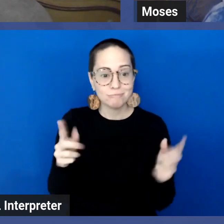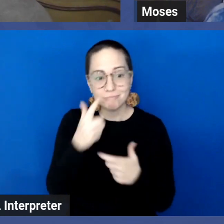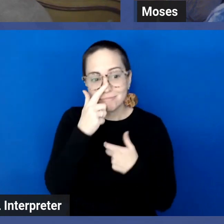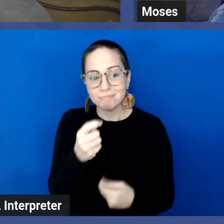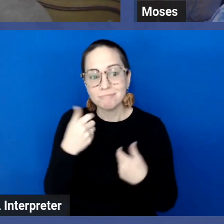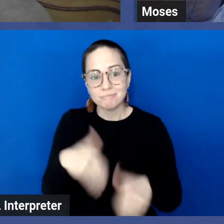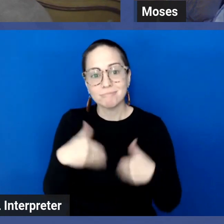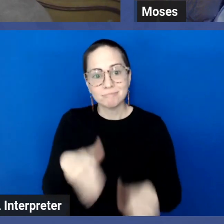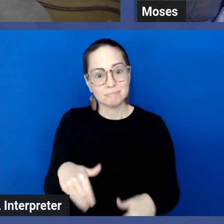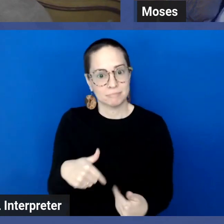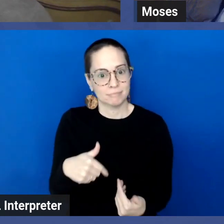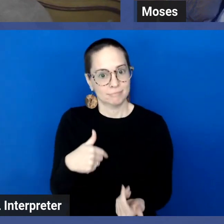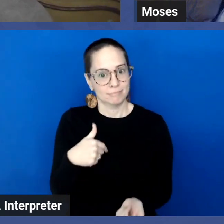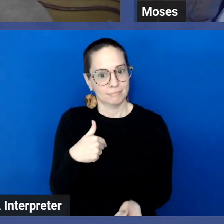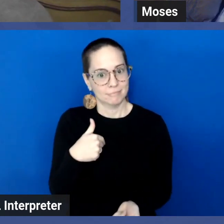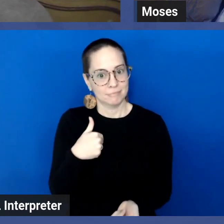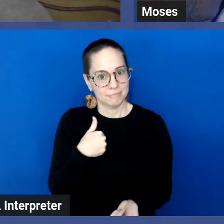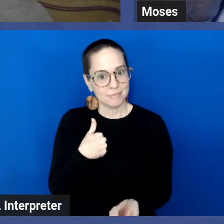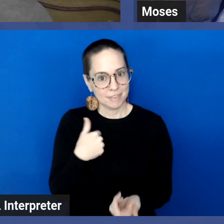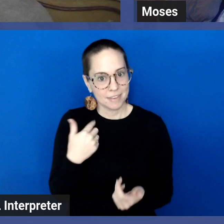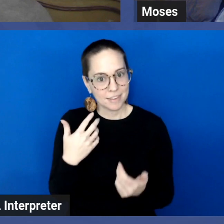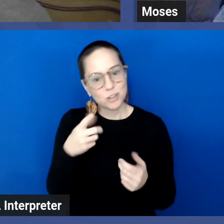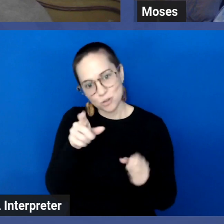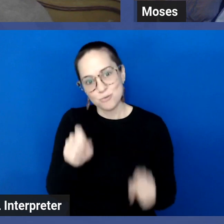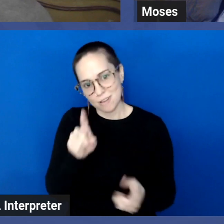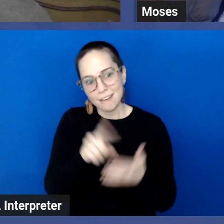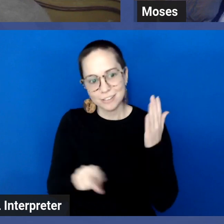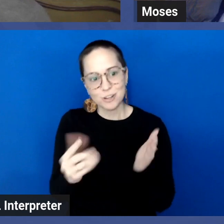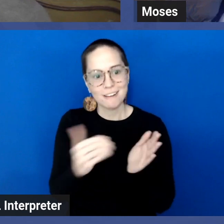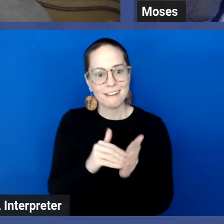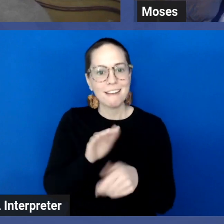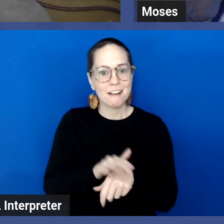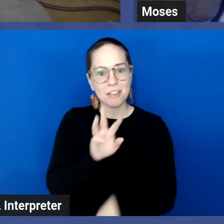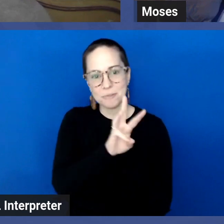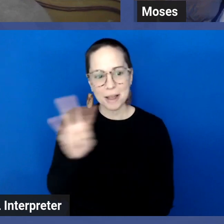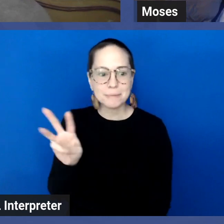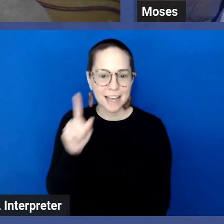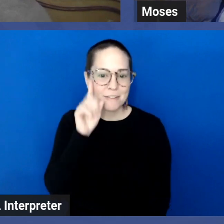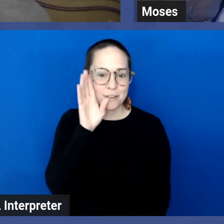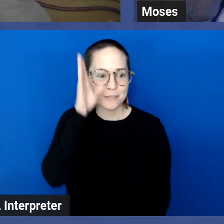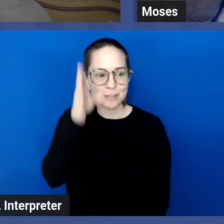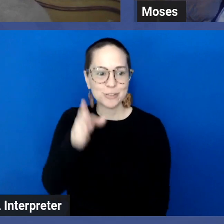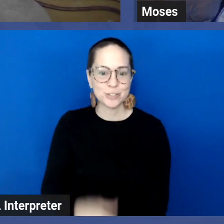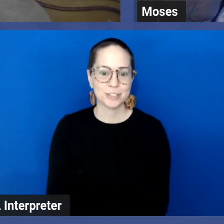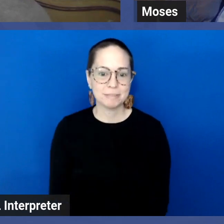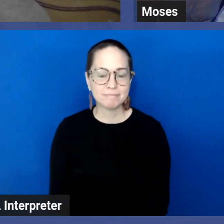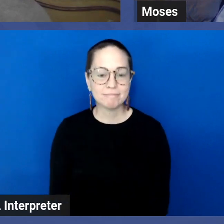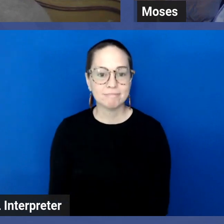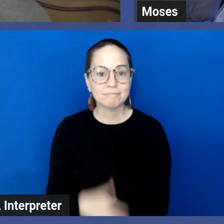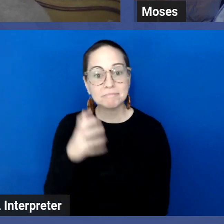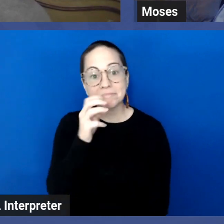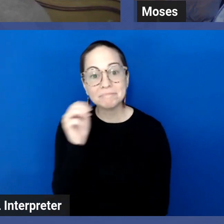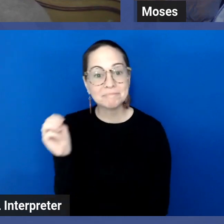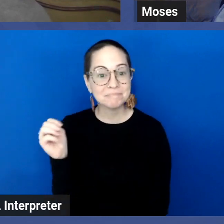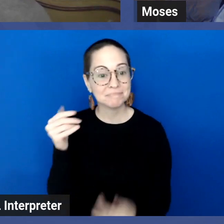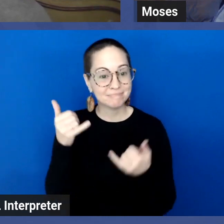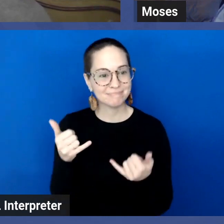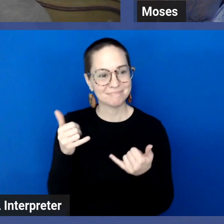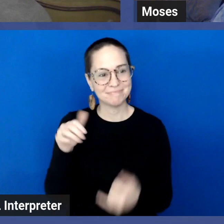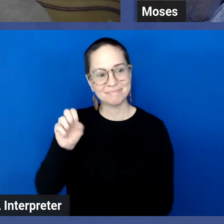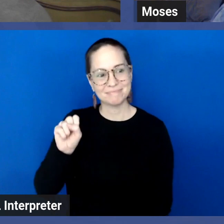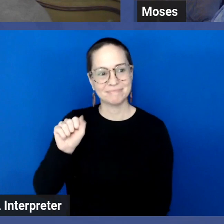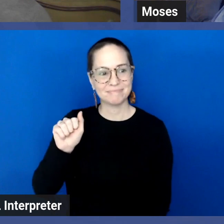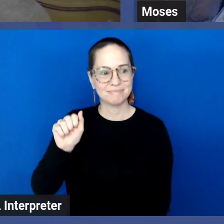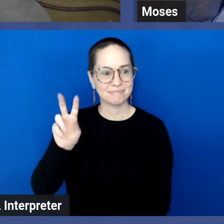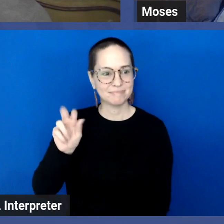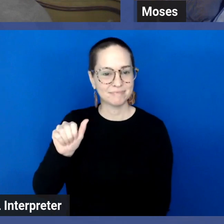to revisit them on the Woodhull website for Spokes Hub in the future. And now Savannah is going to